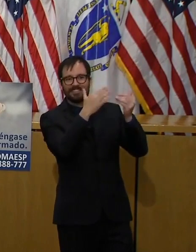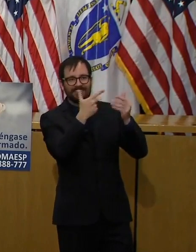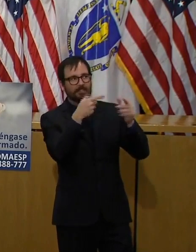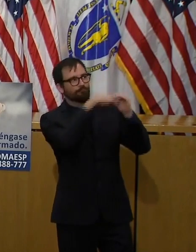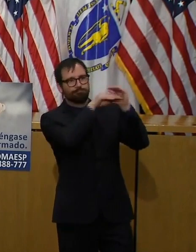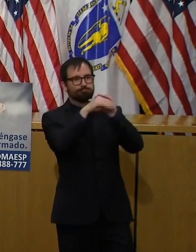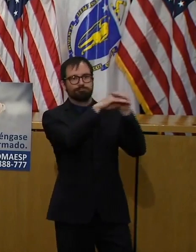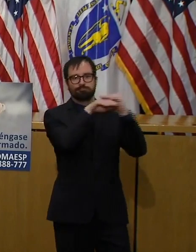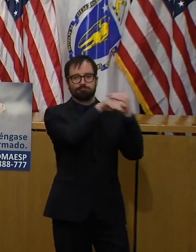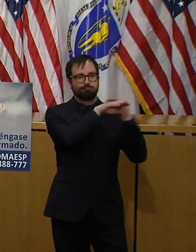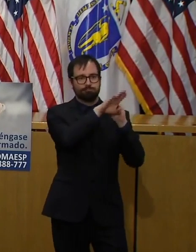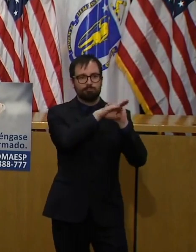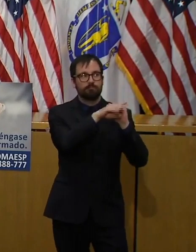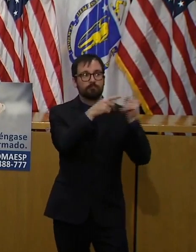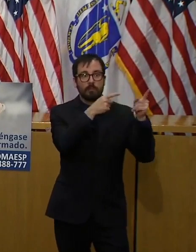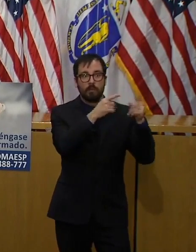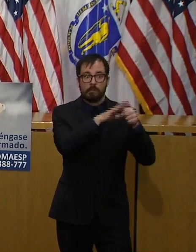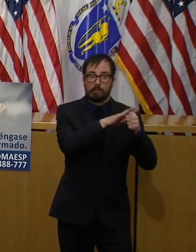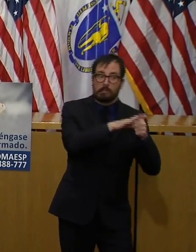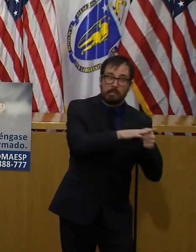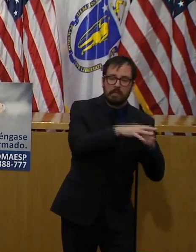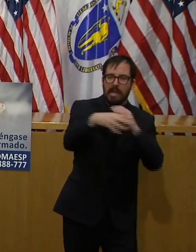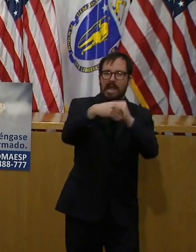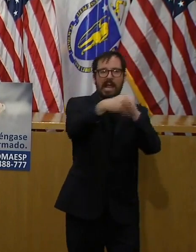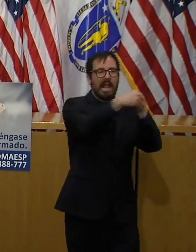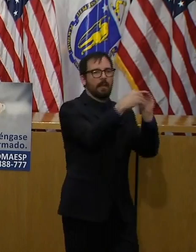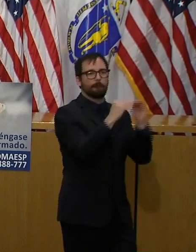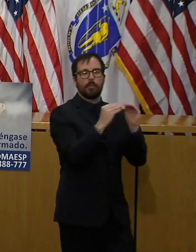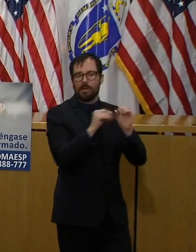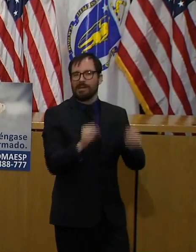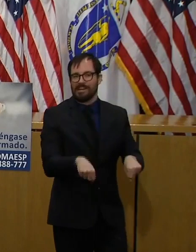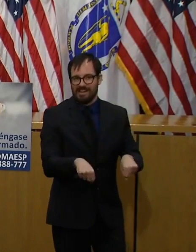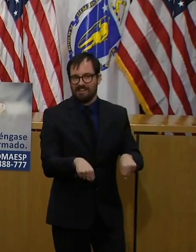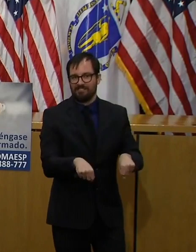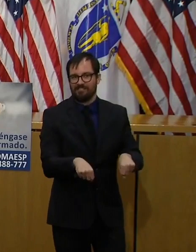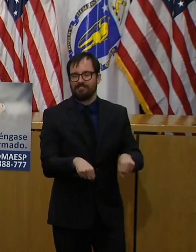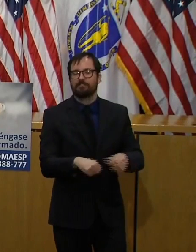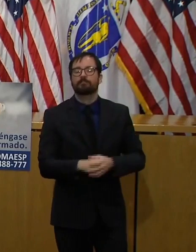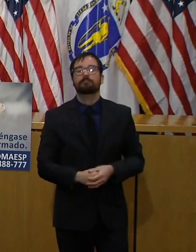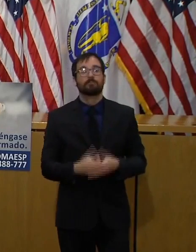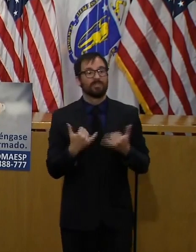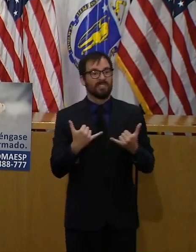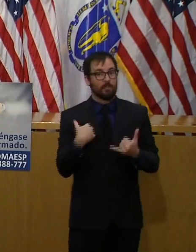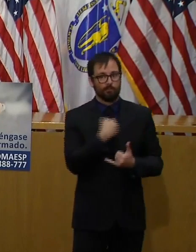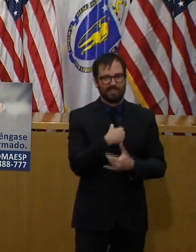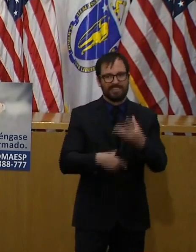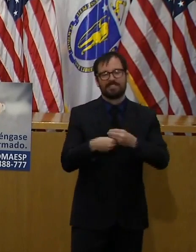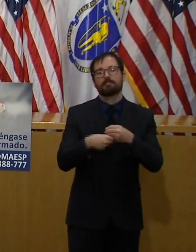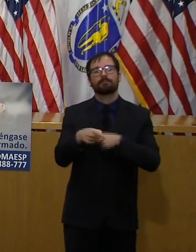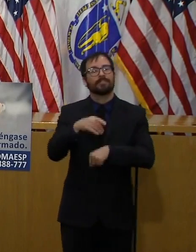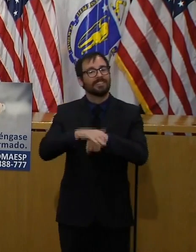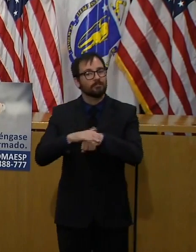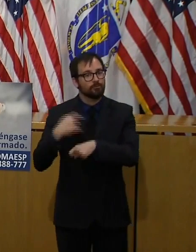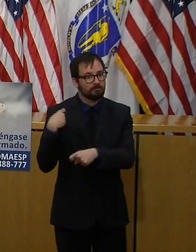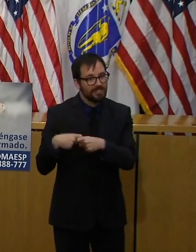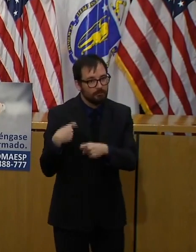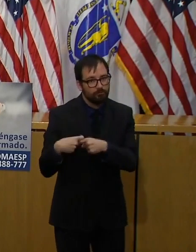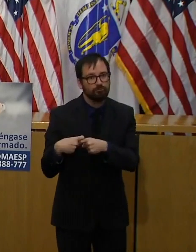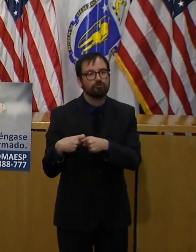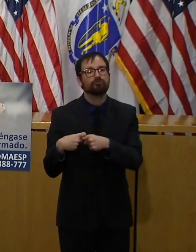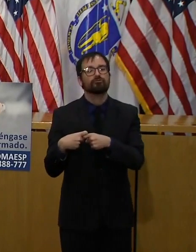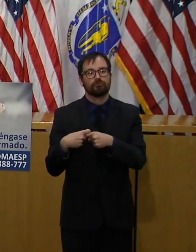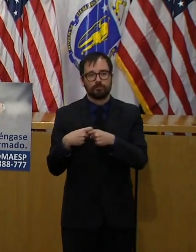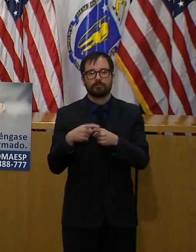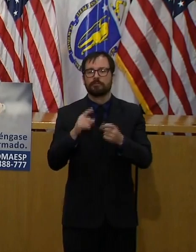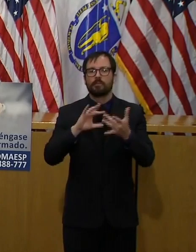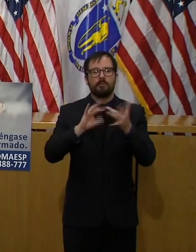more languages will be launched shortly. And we're committed to making sure that we help the many people who are having trouble get through the system,